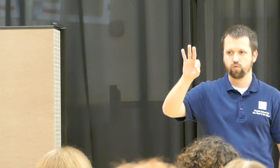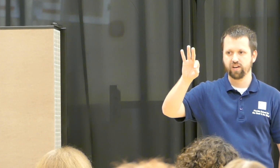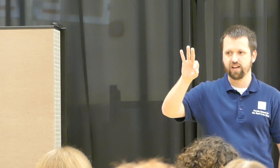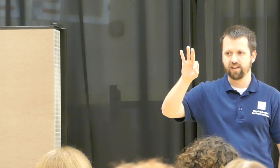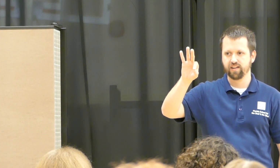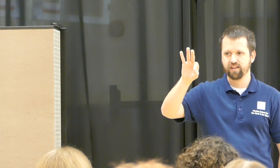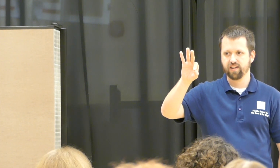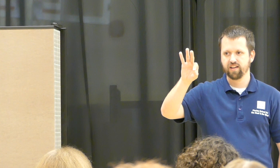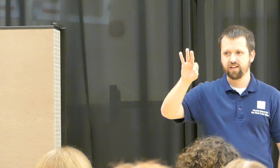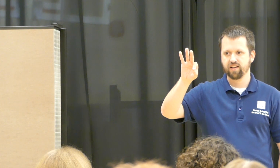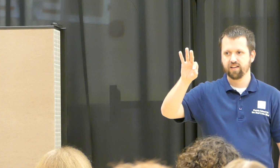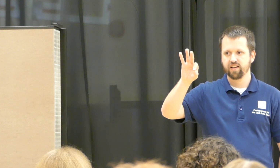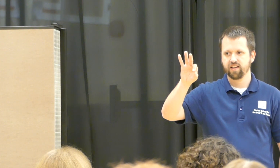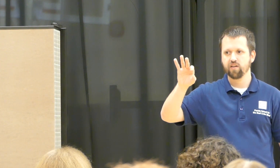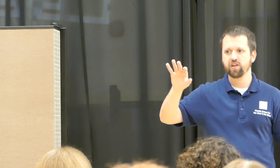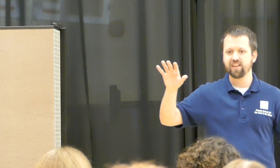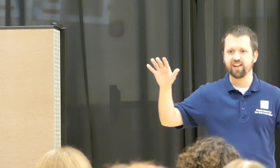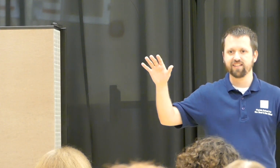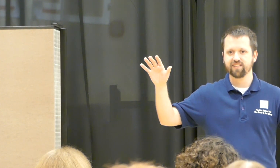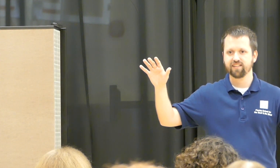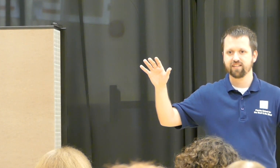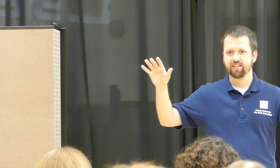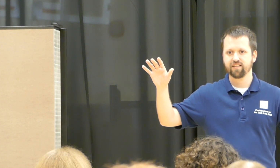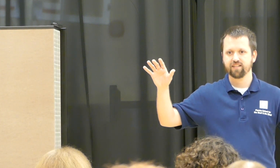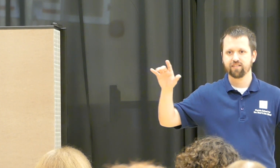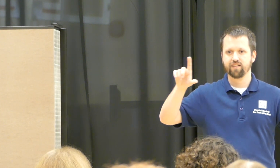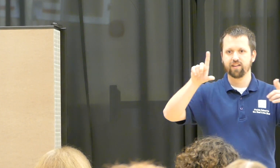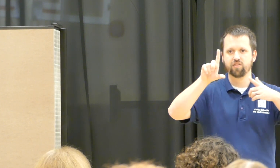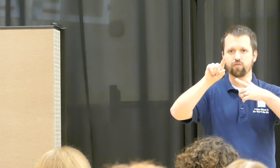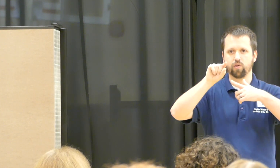29. We did it. 20.